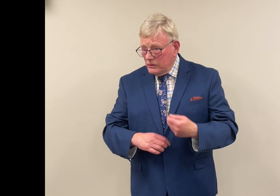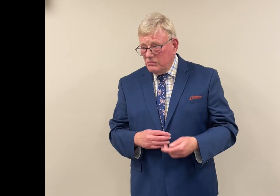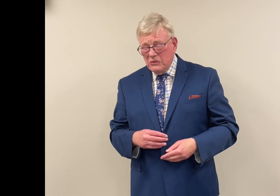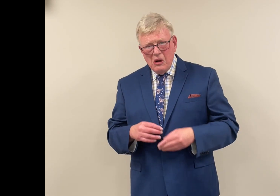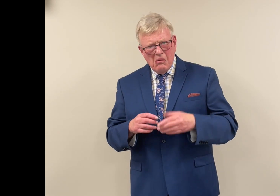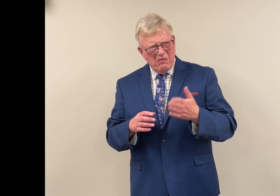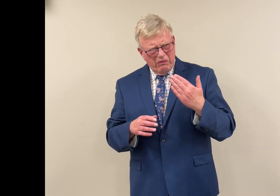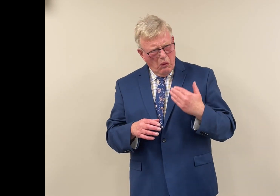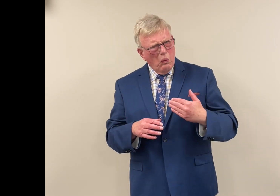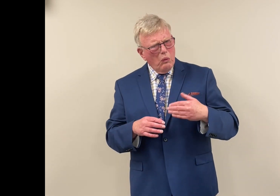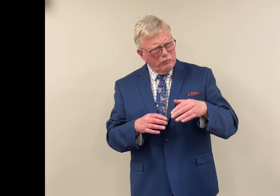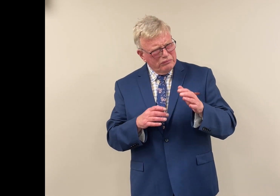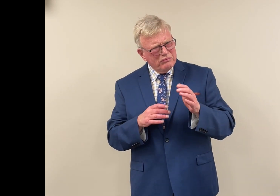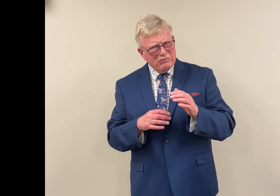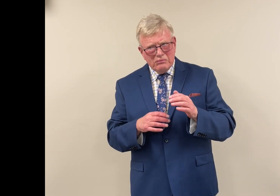there.